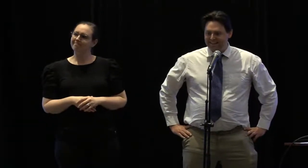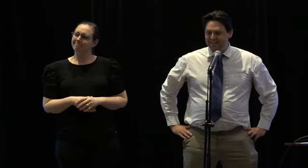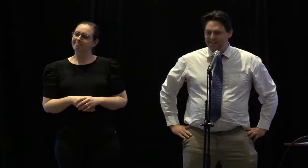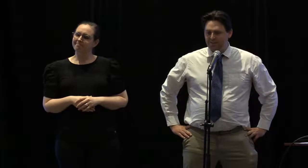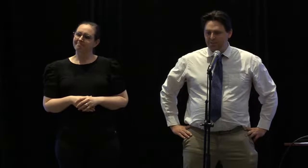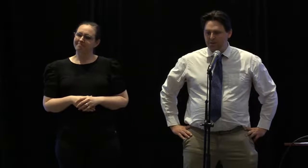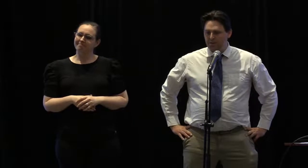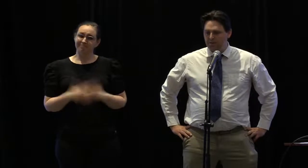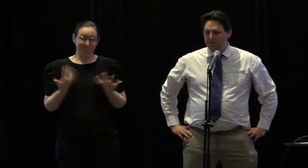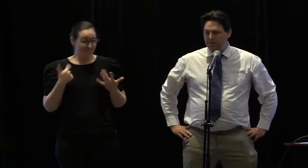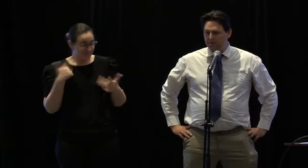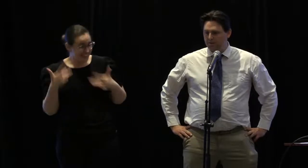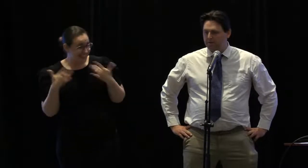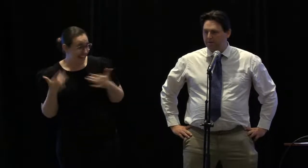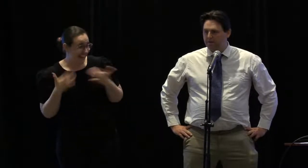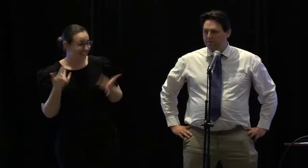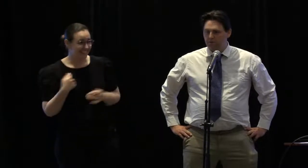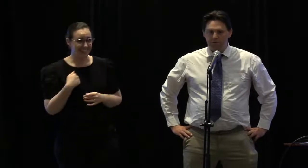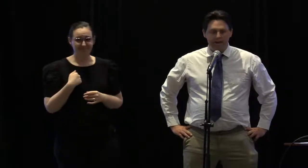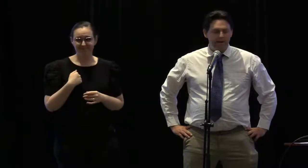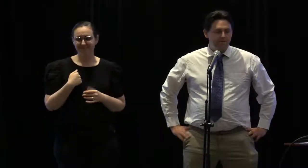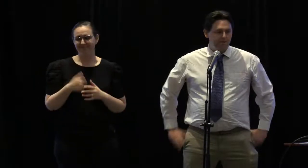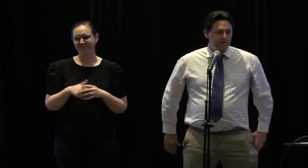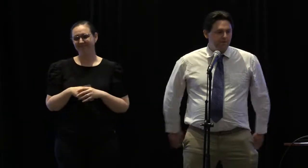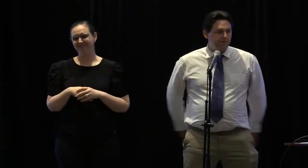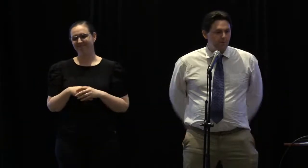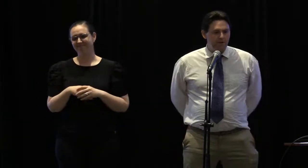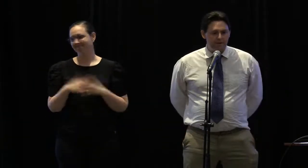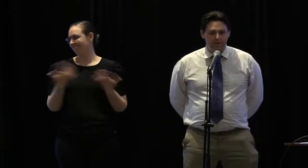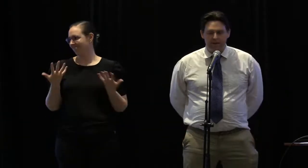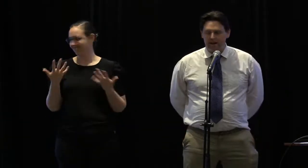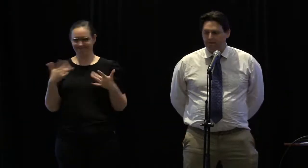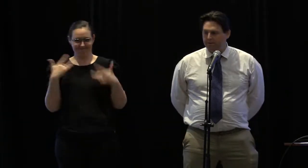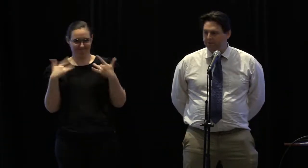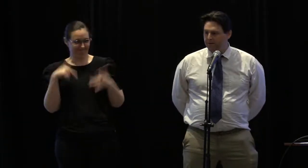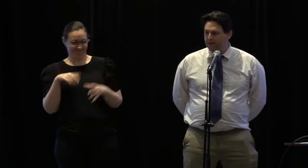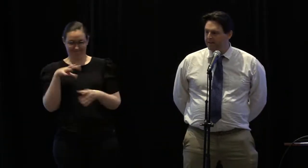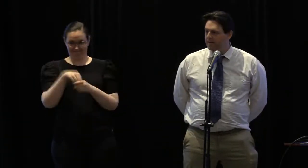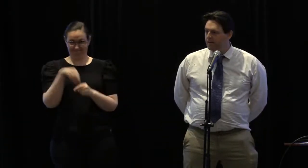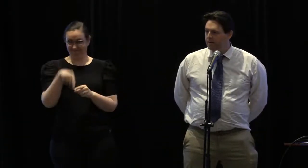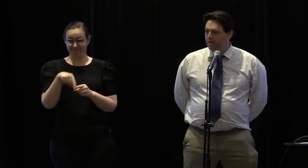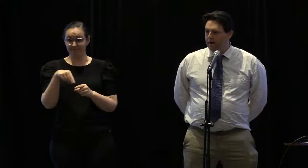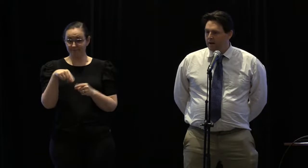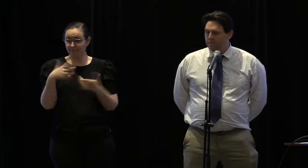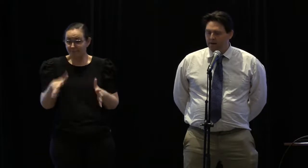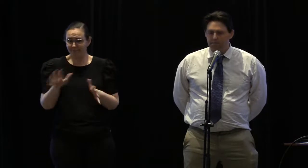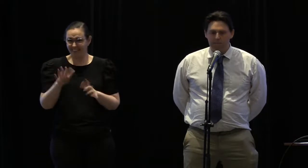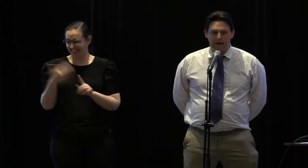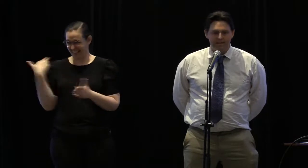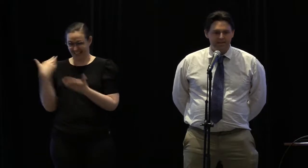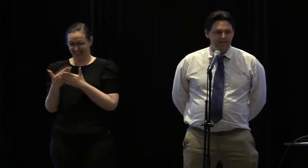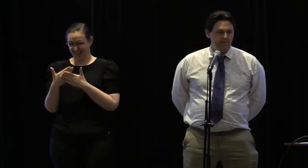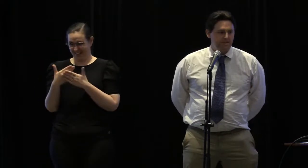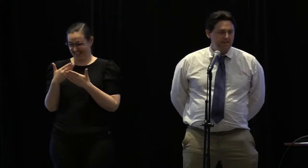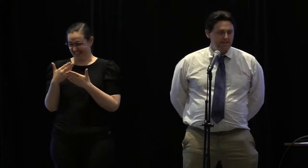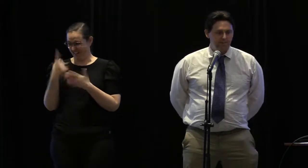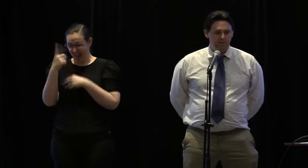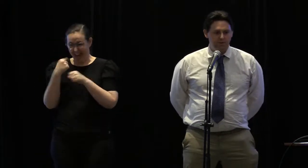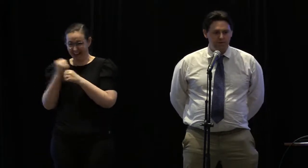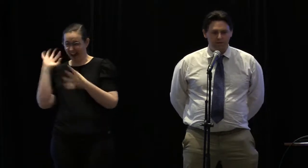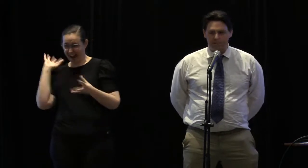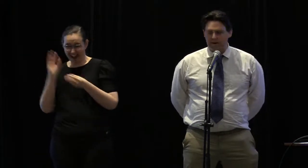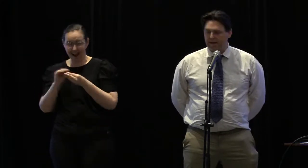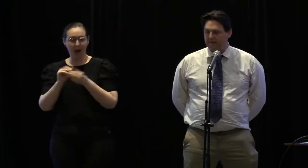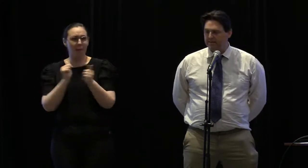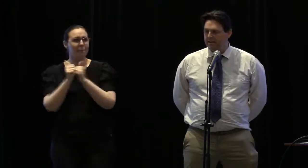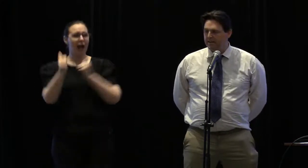excited to be with you shortly after the 1 year anniversary of the passage of the Accessible